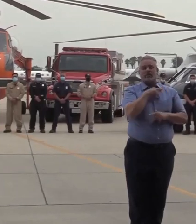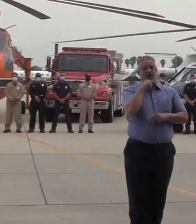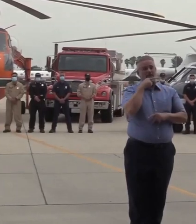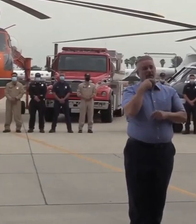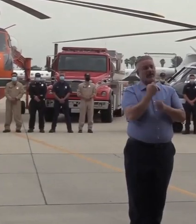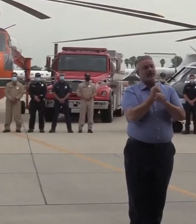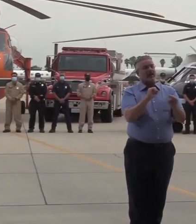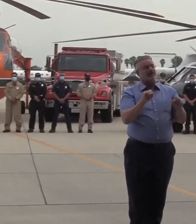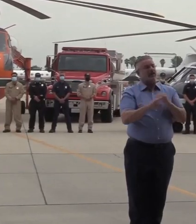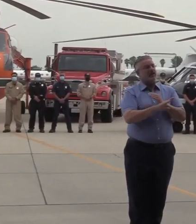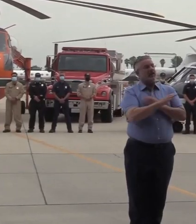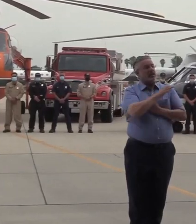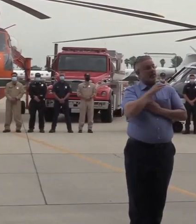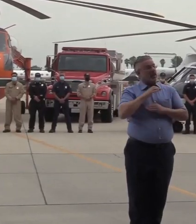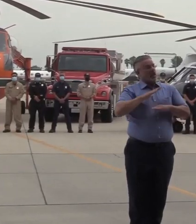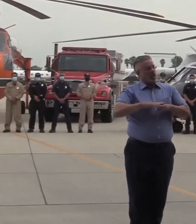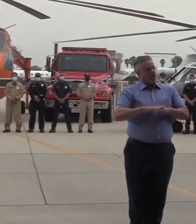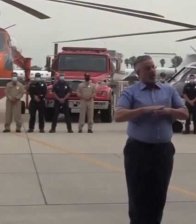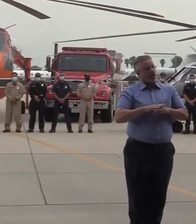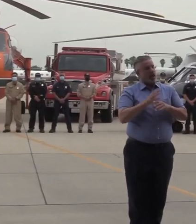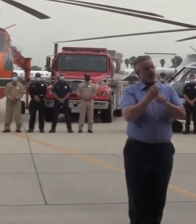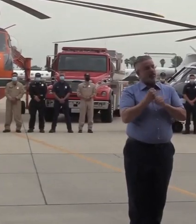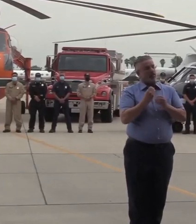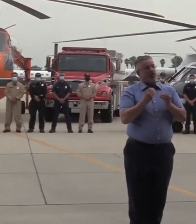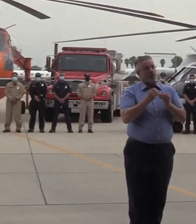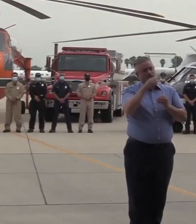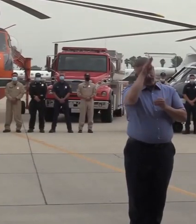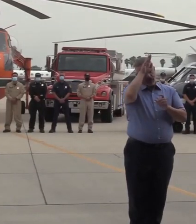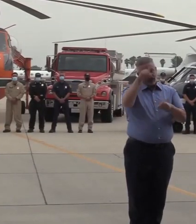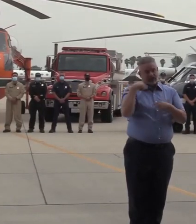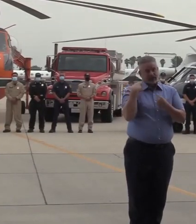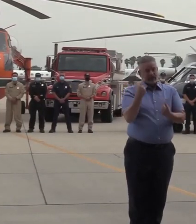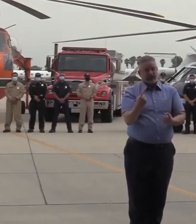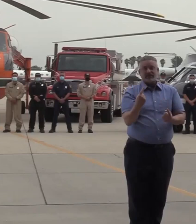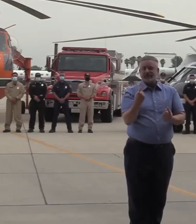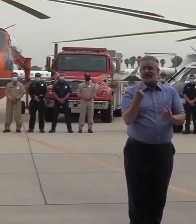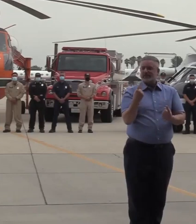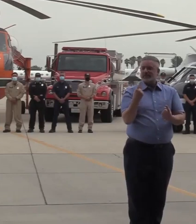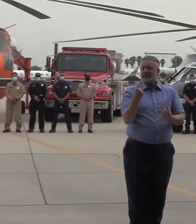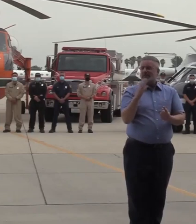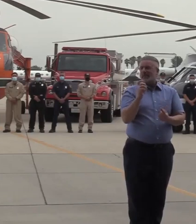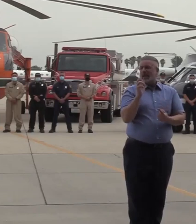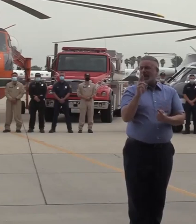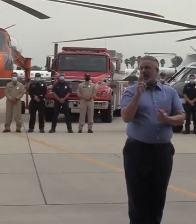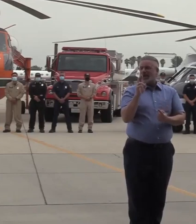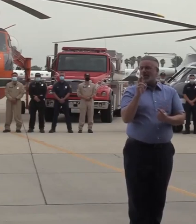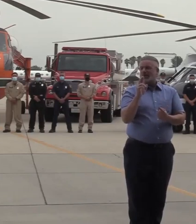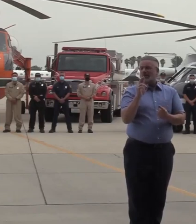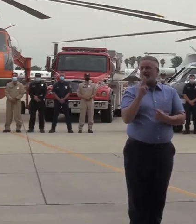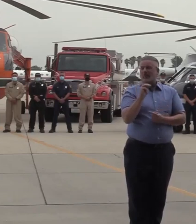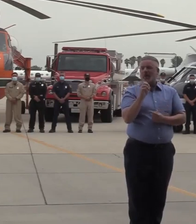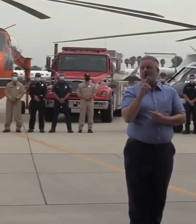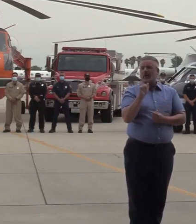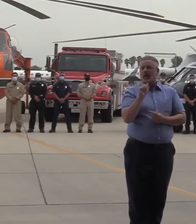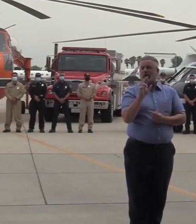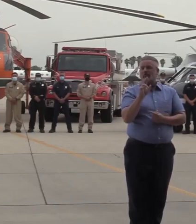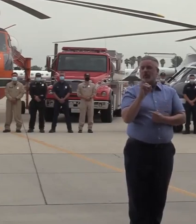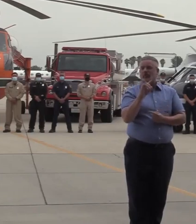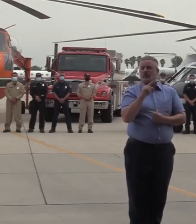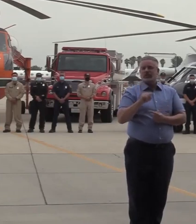council, and also the recipient probably of more fires since I've been mayor than any other district, Monica Rodriguez, with us as